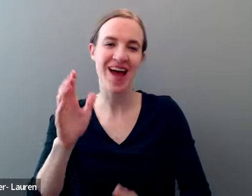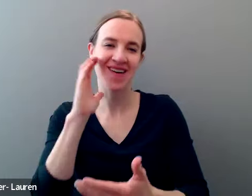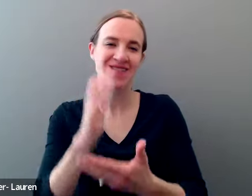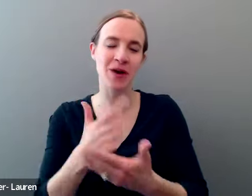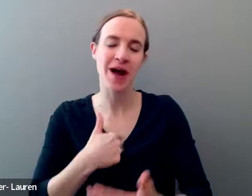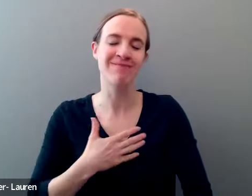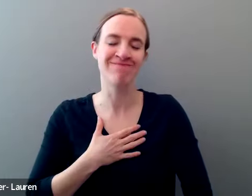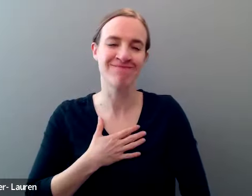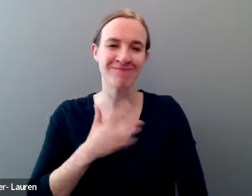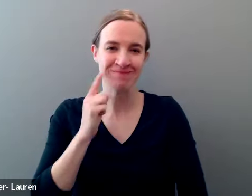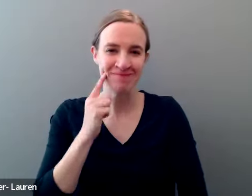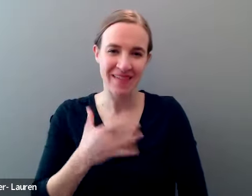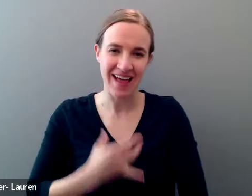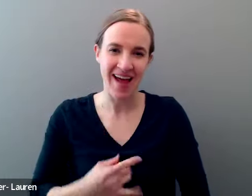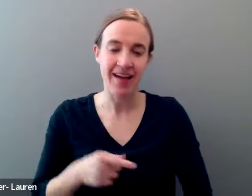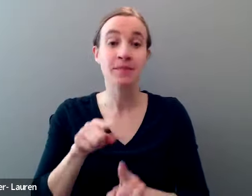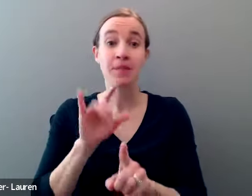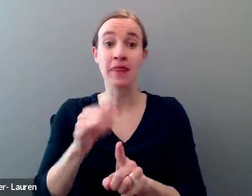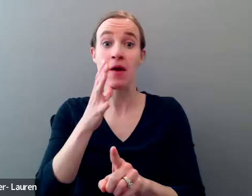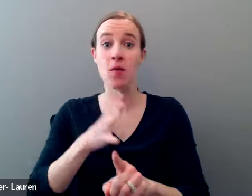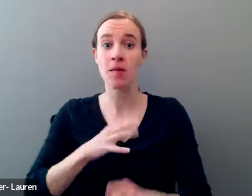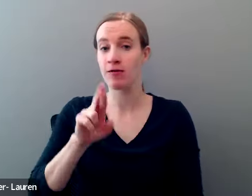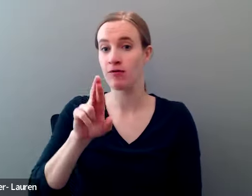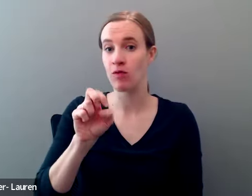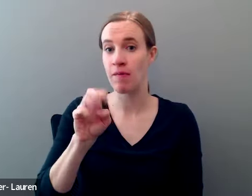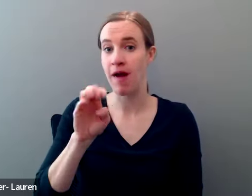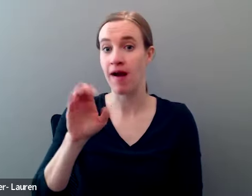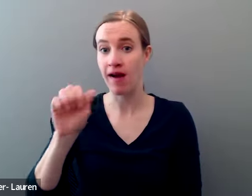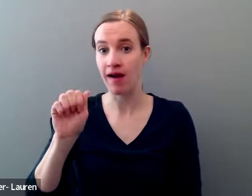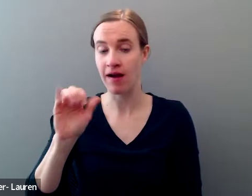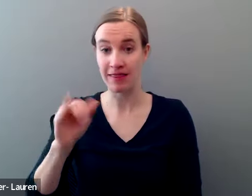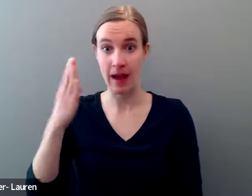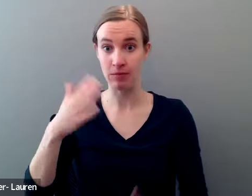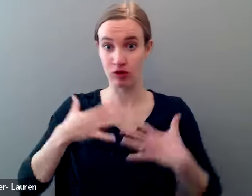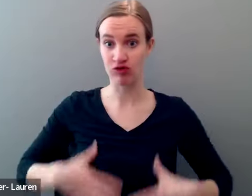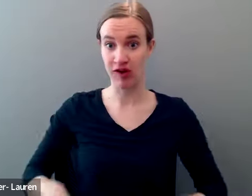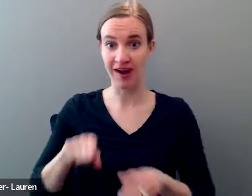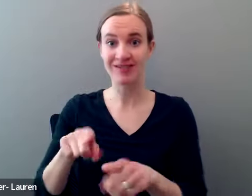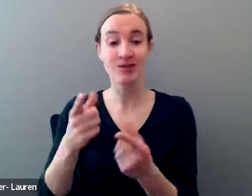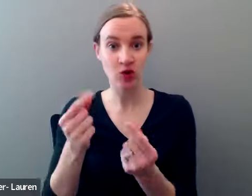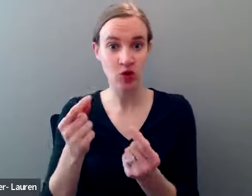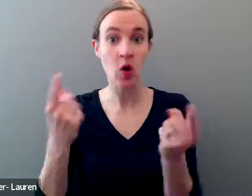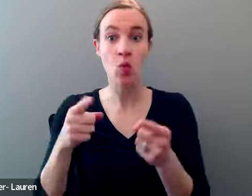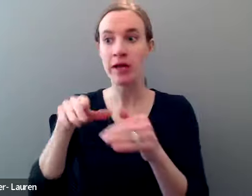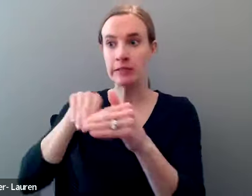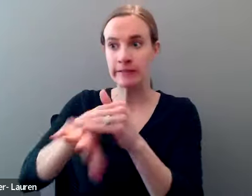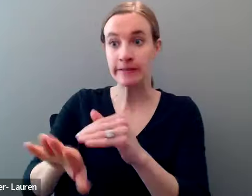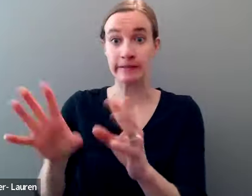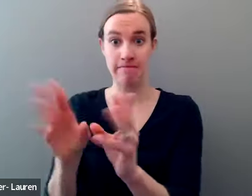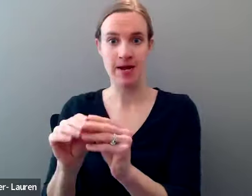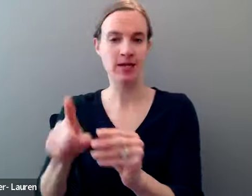in the blue dress, where when she's going into a meeting, she'll put her hands up and make a really funny sound to feel